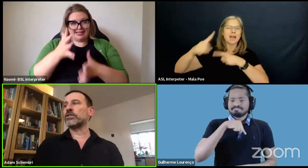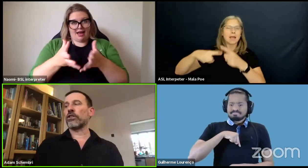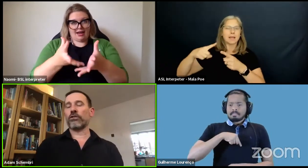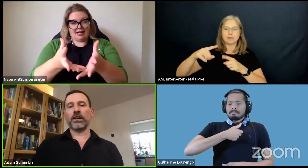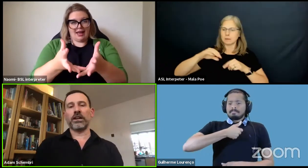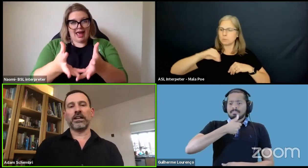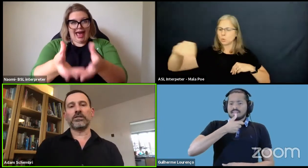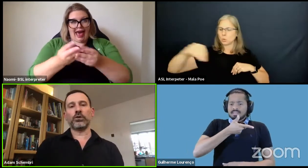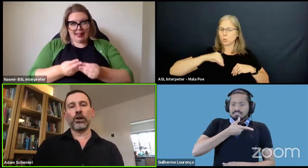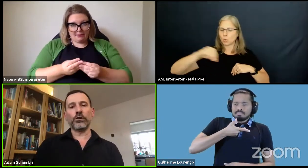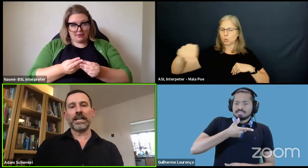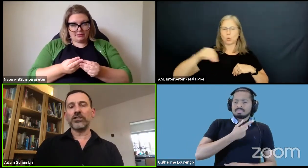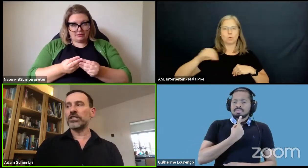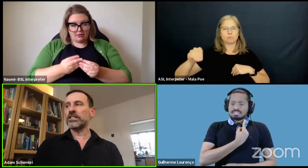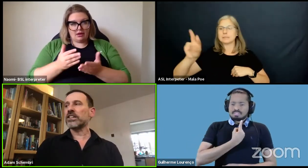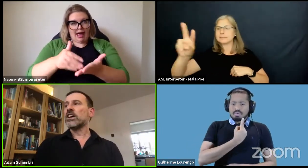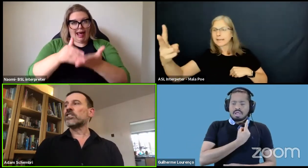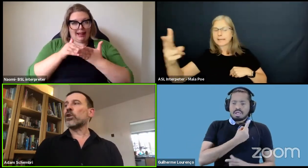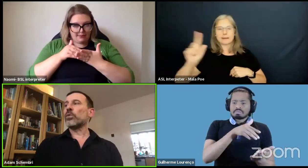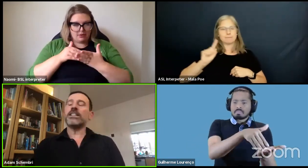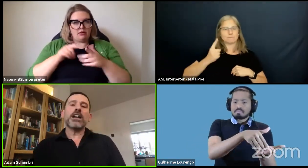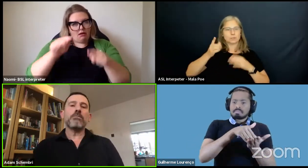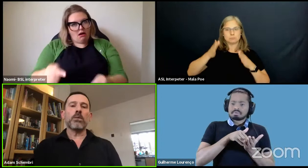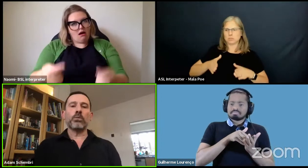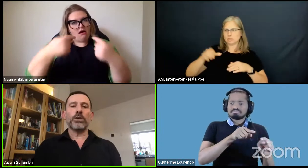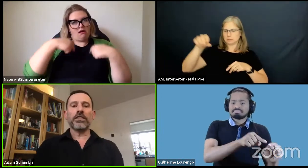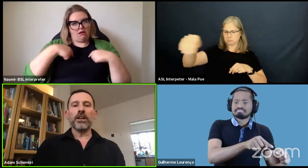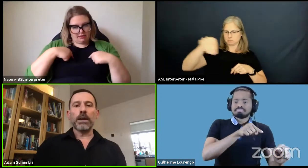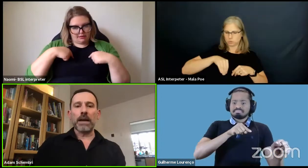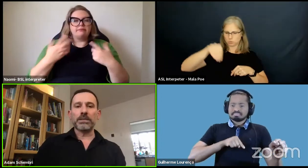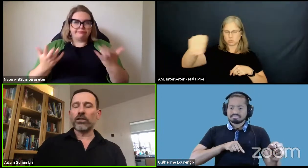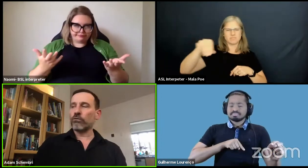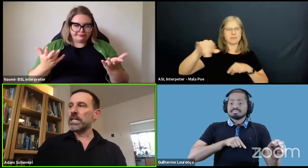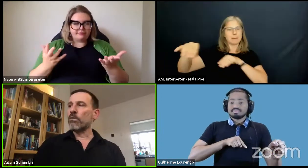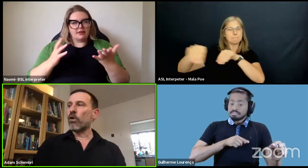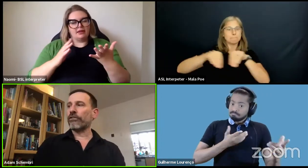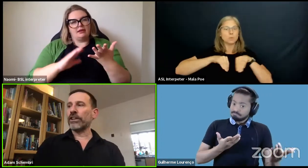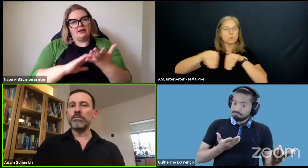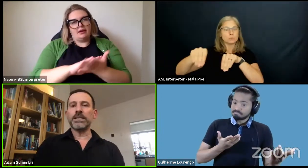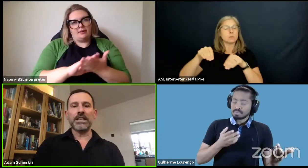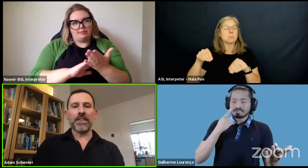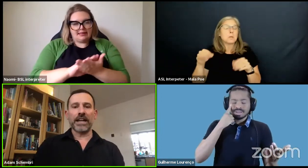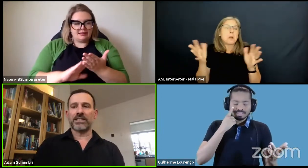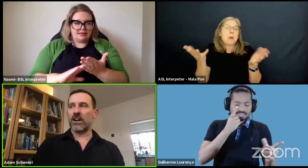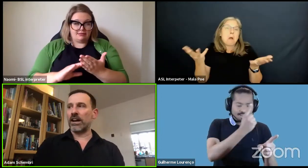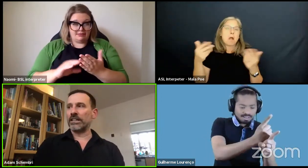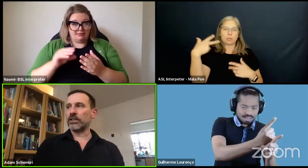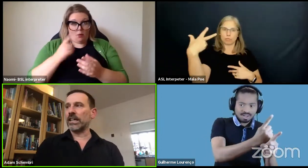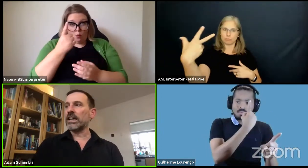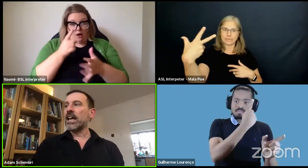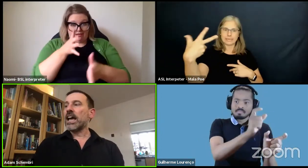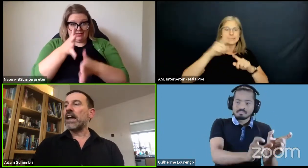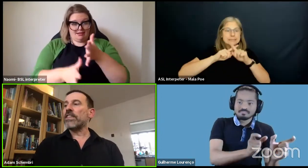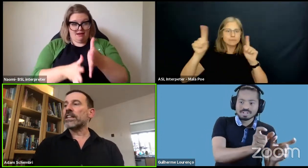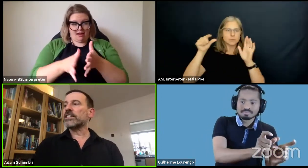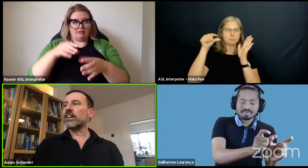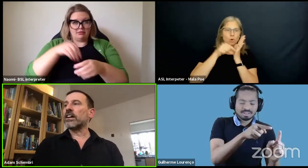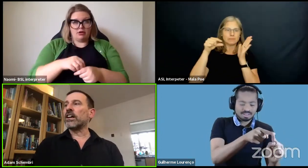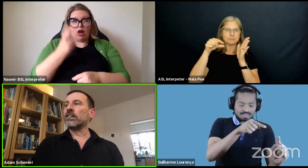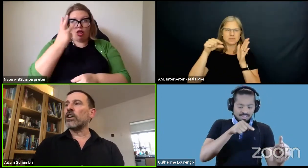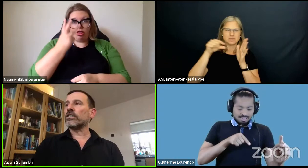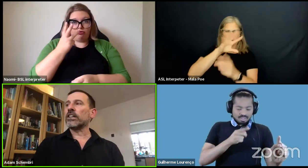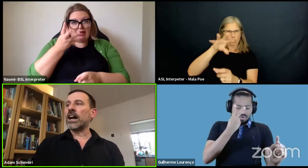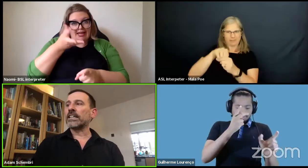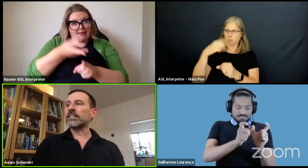between those two locations. So we can come up with perhaps 3 morphemes in that sign, okay? And that's